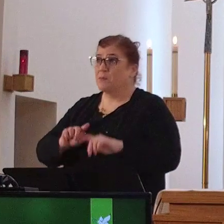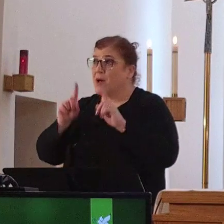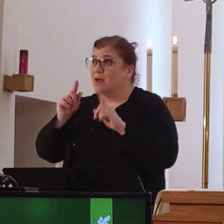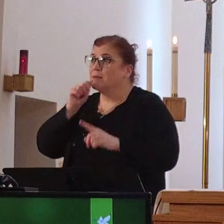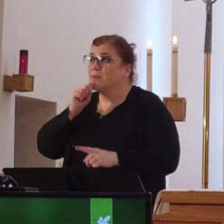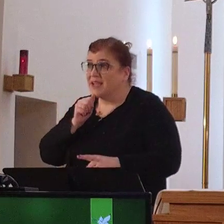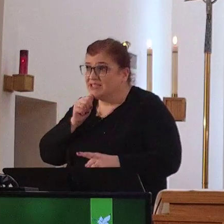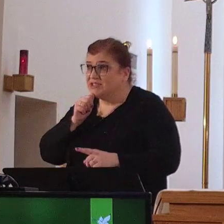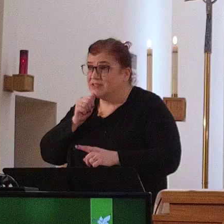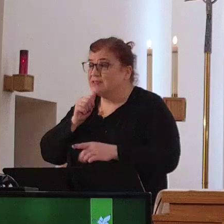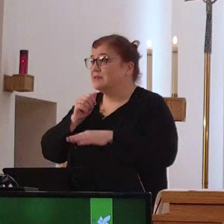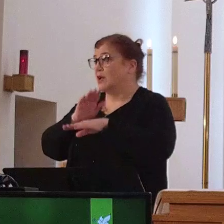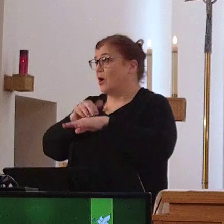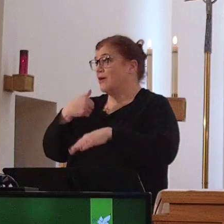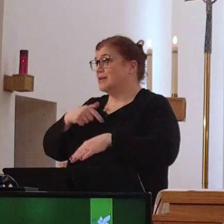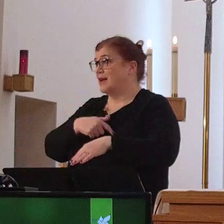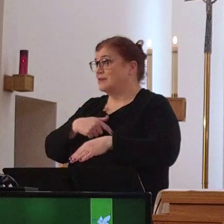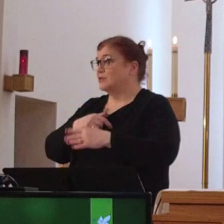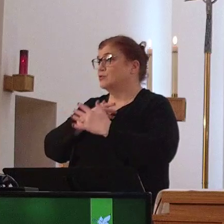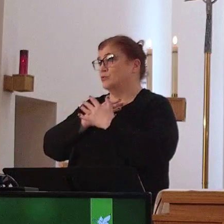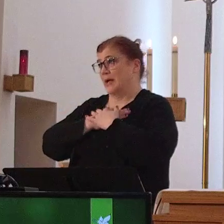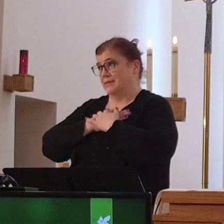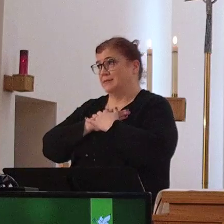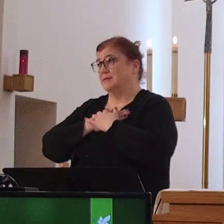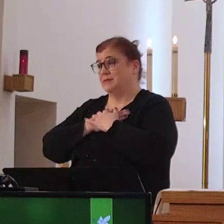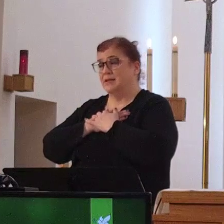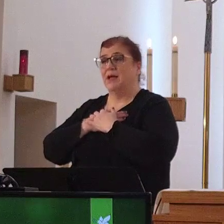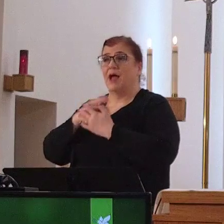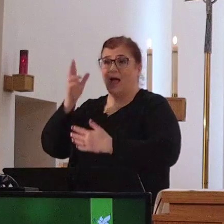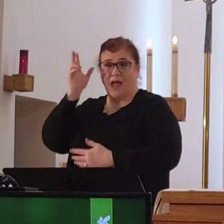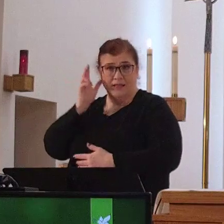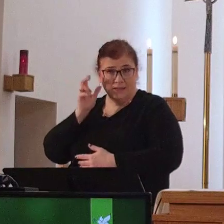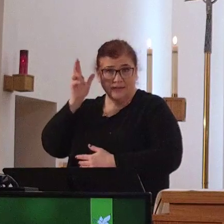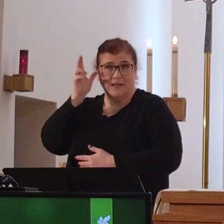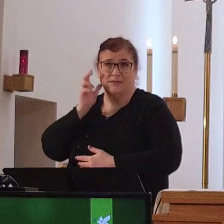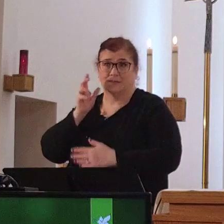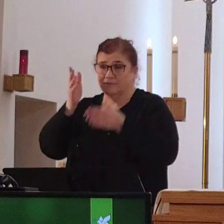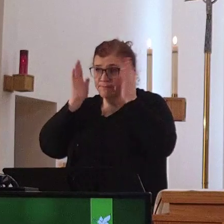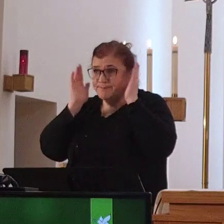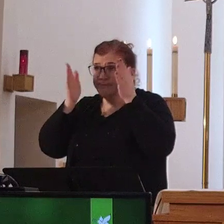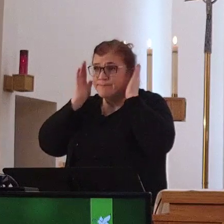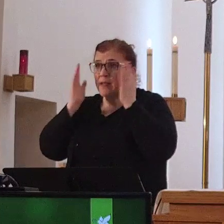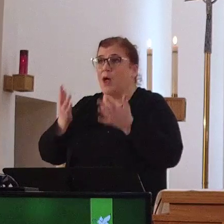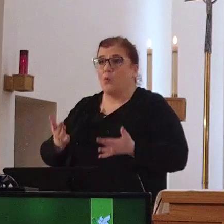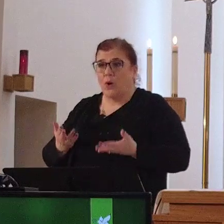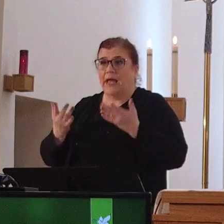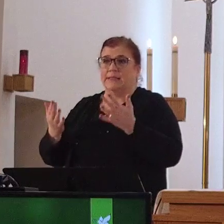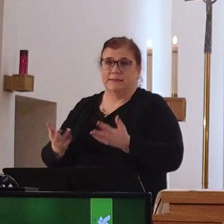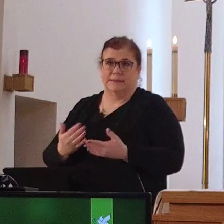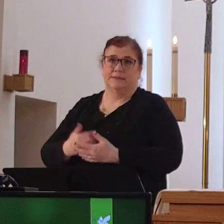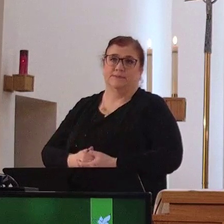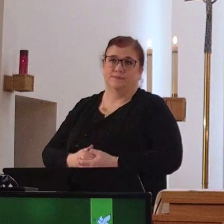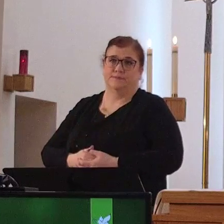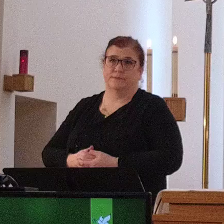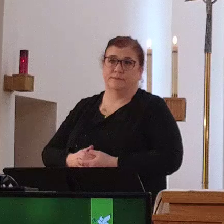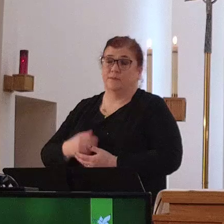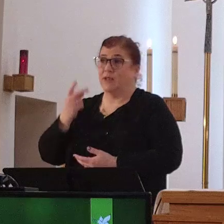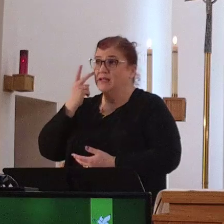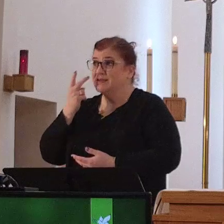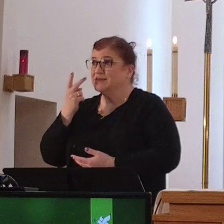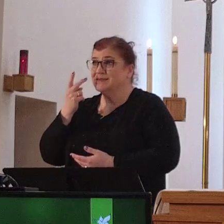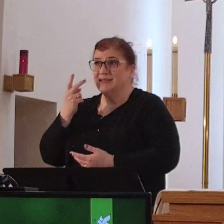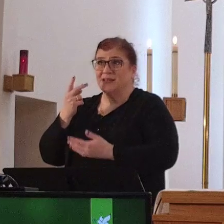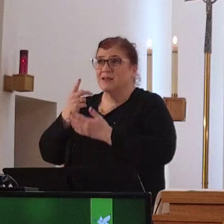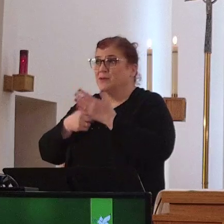patience calls us to rest and listen and wait and see